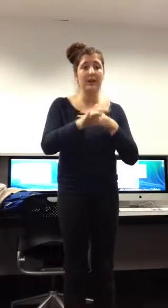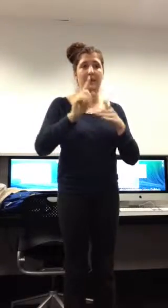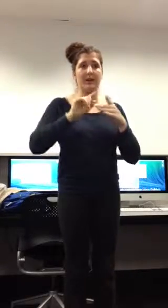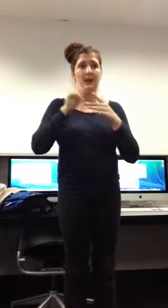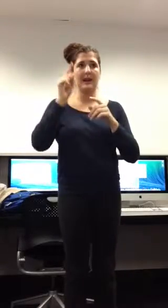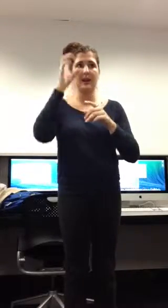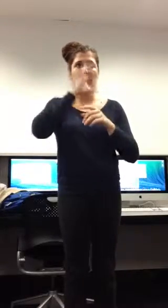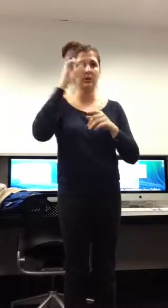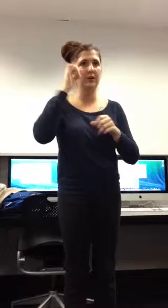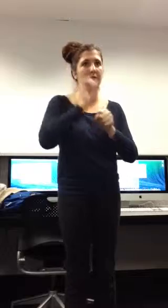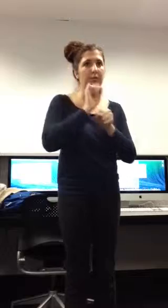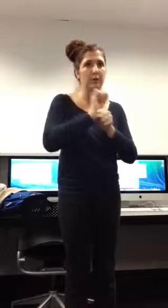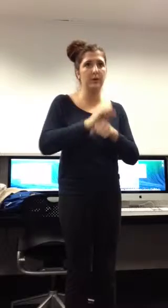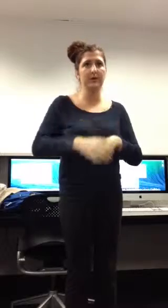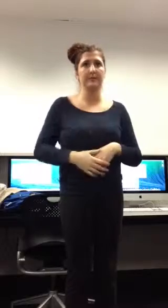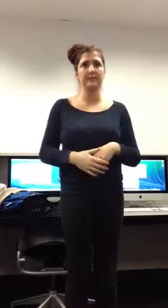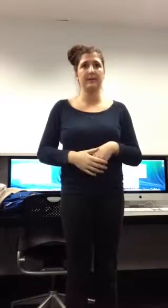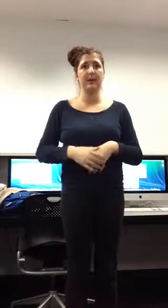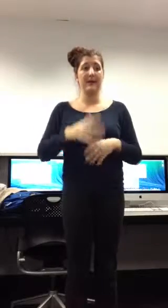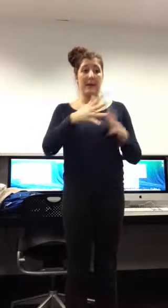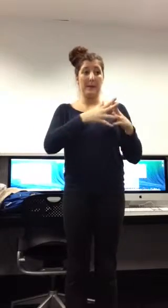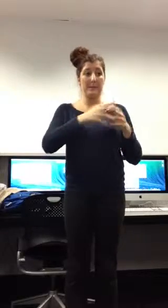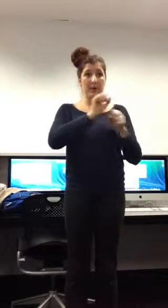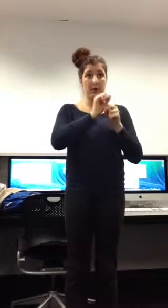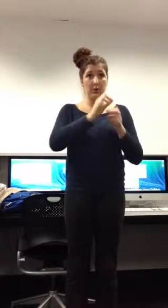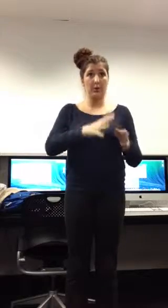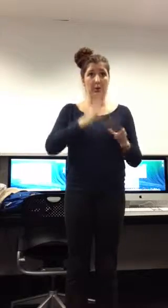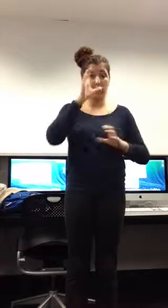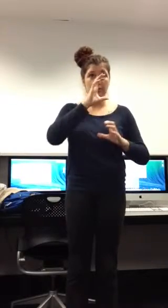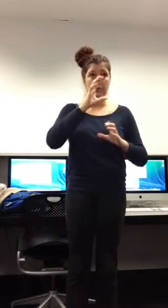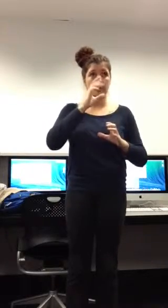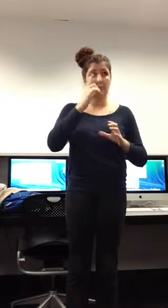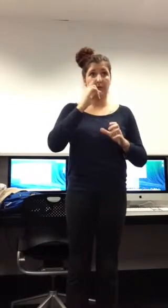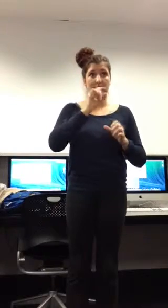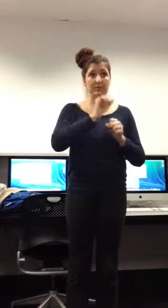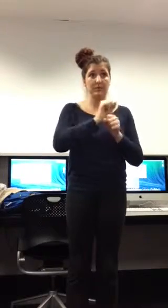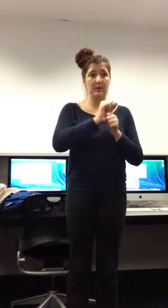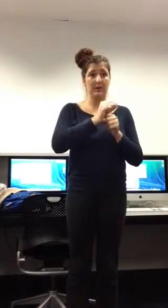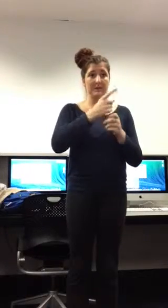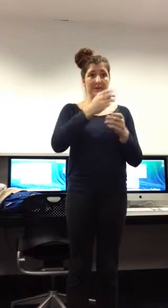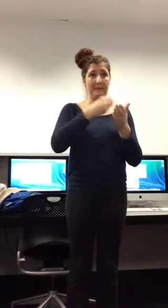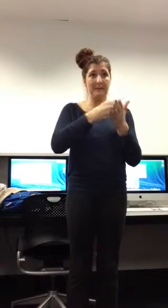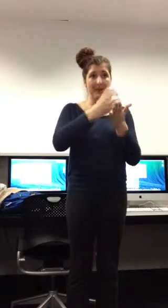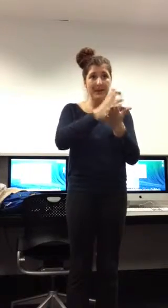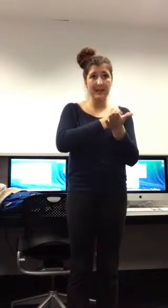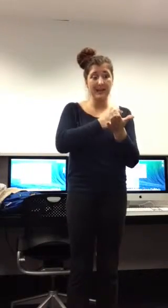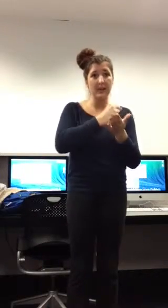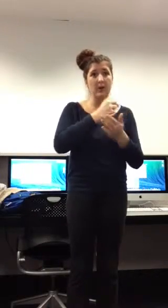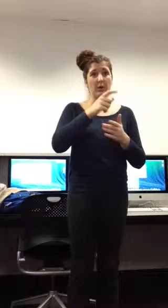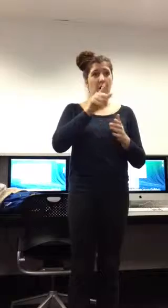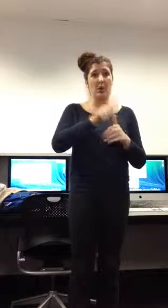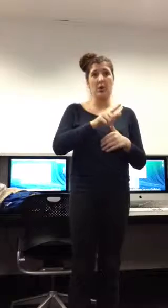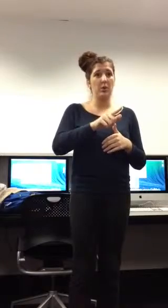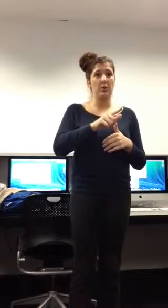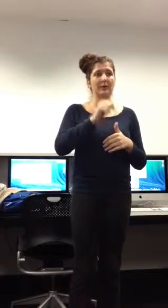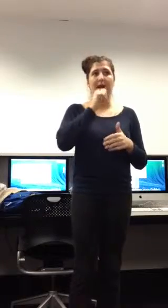American worker in the city were making low wages and working in atrocious working